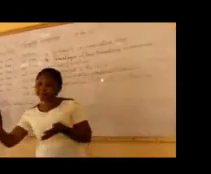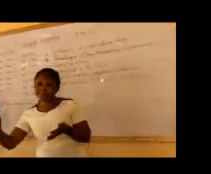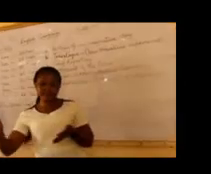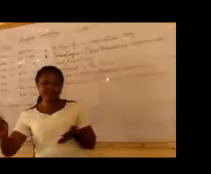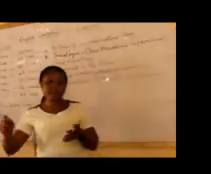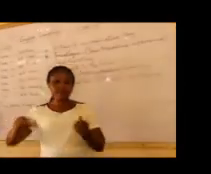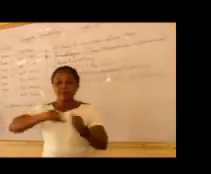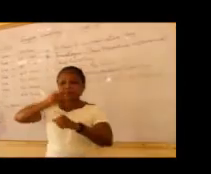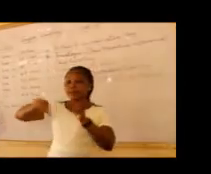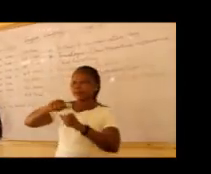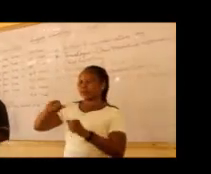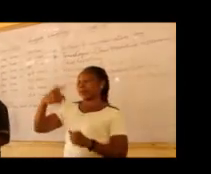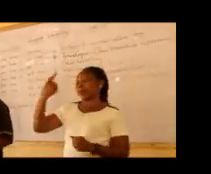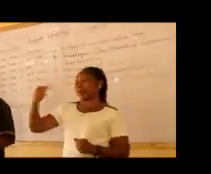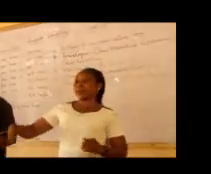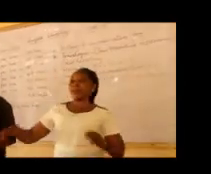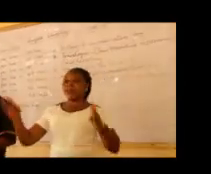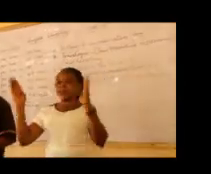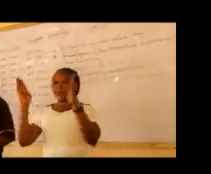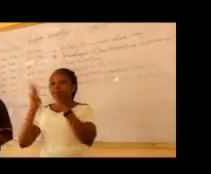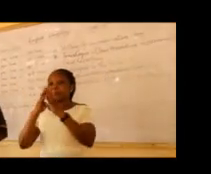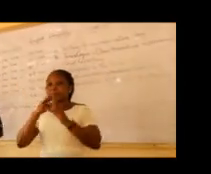It must be there.